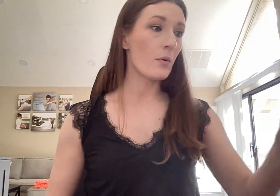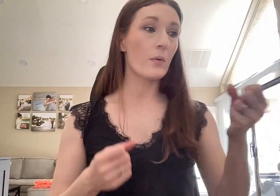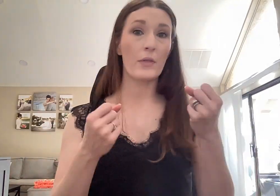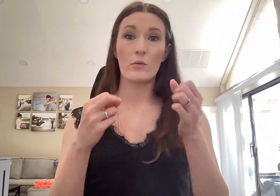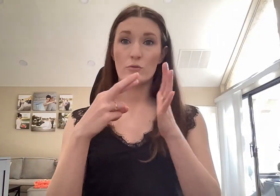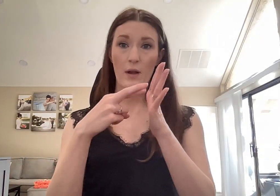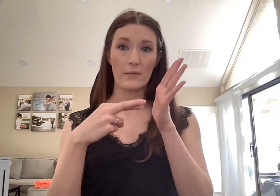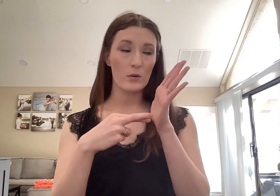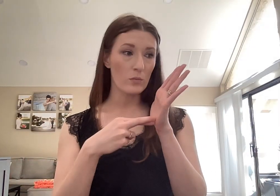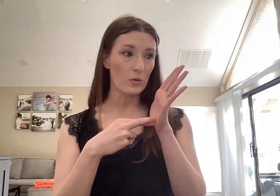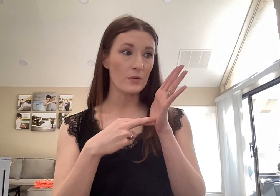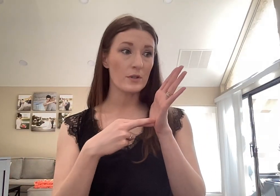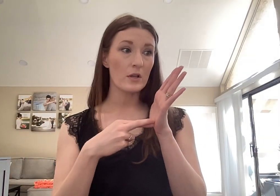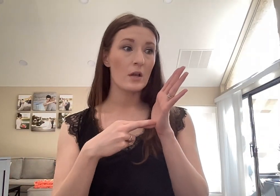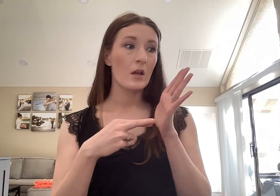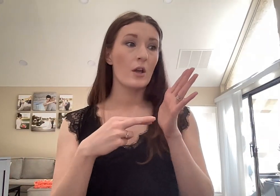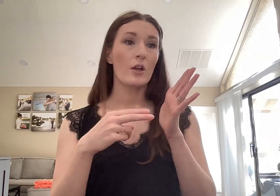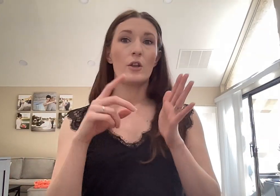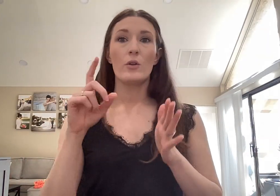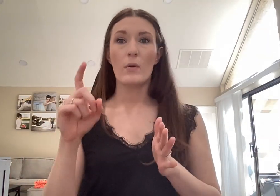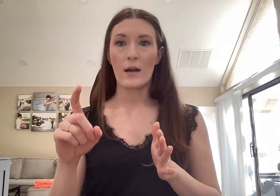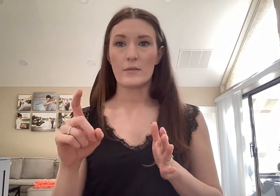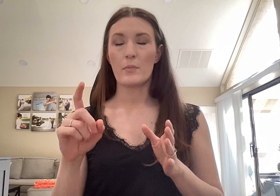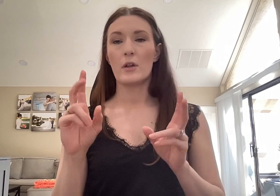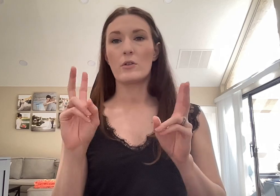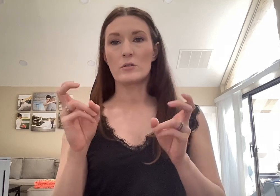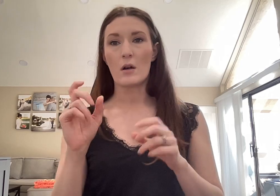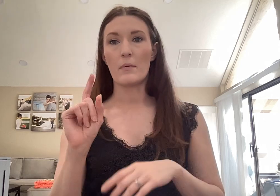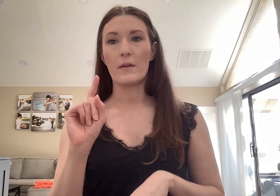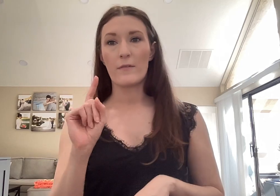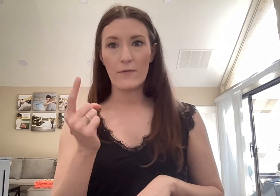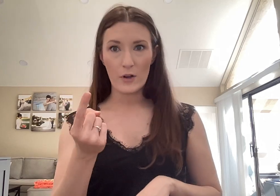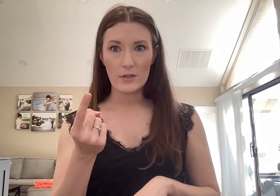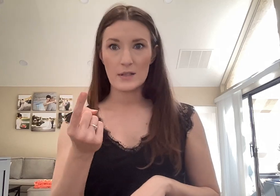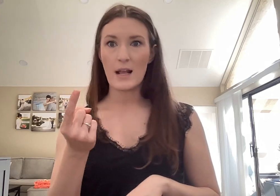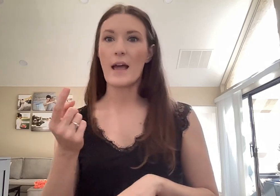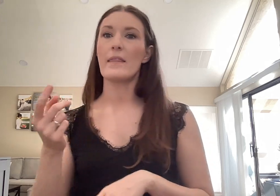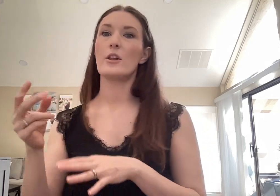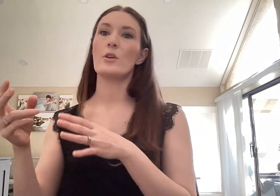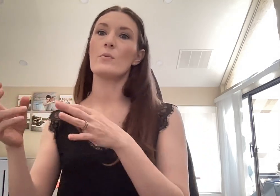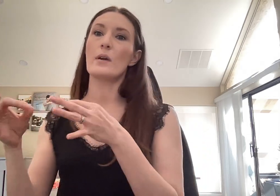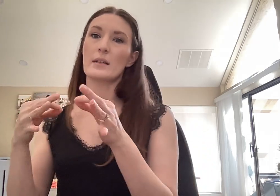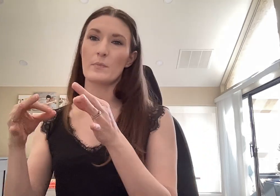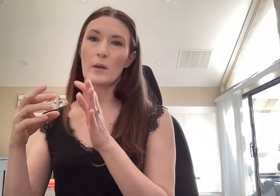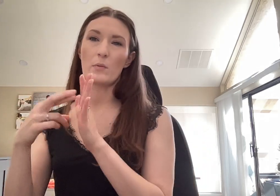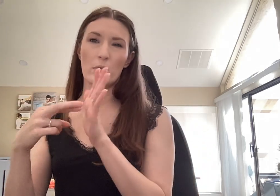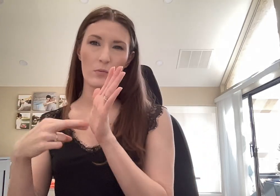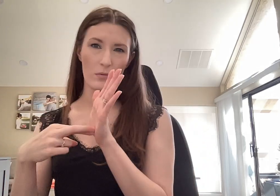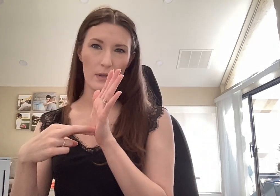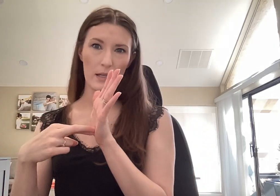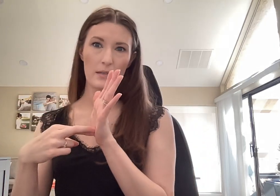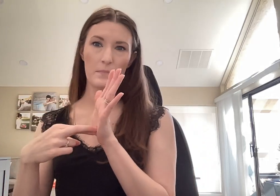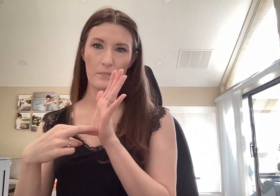with your driving rules, you have to put your topic first, and then you explain what the rule is.